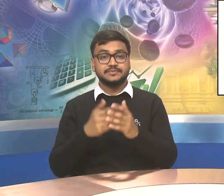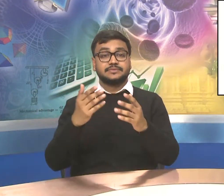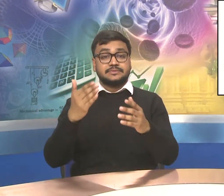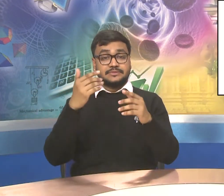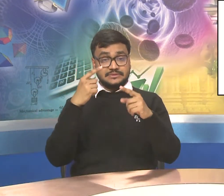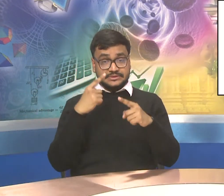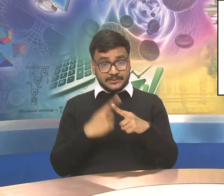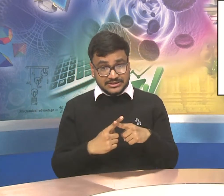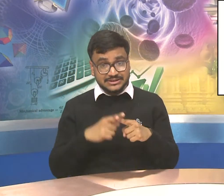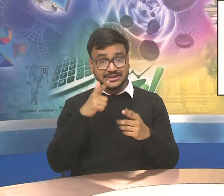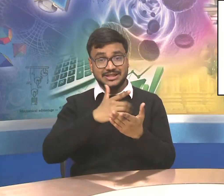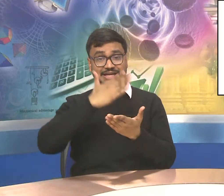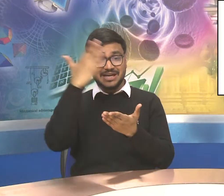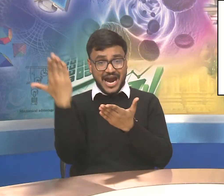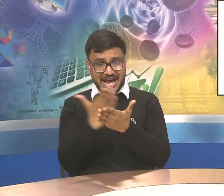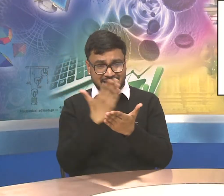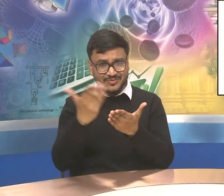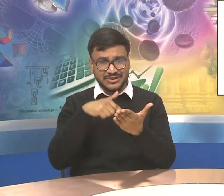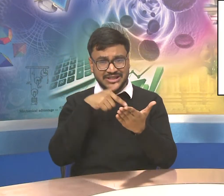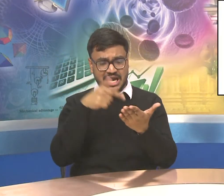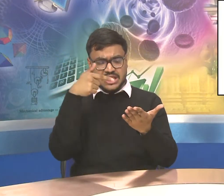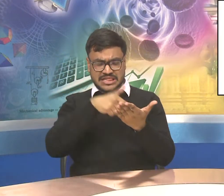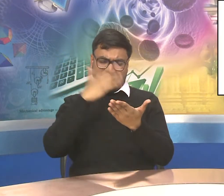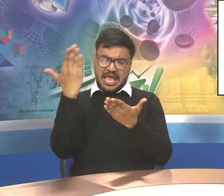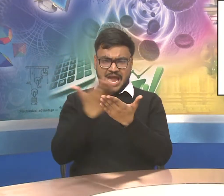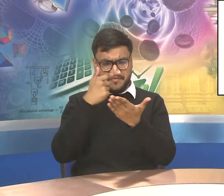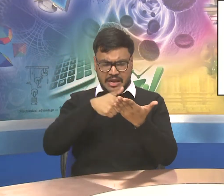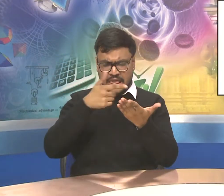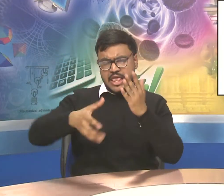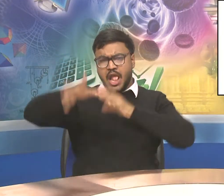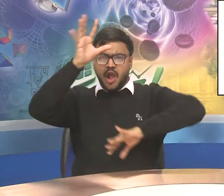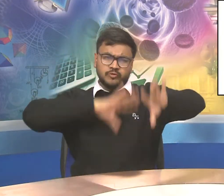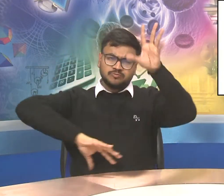also. And for also recreation